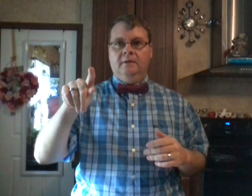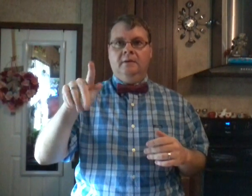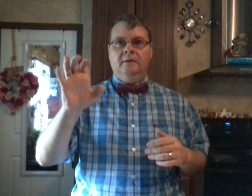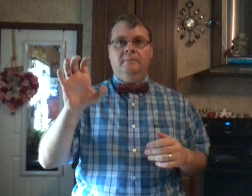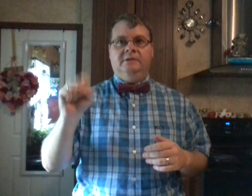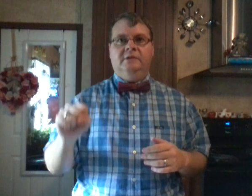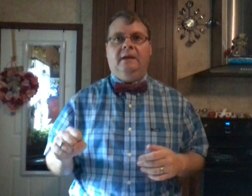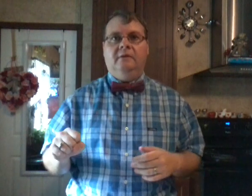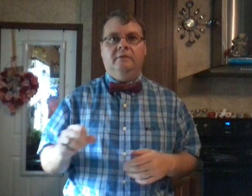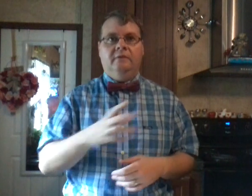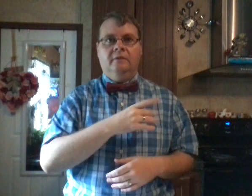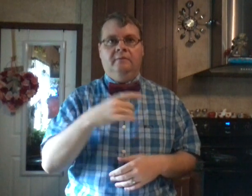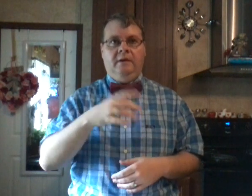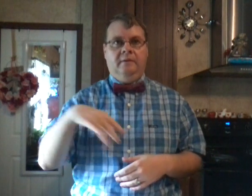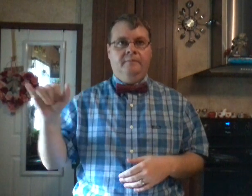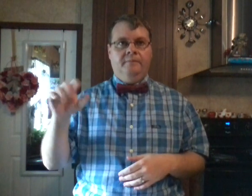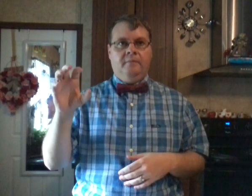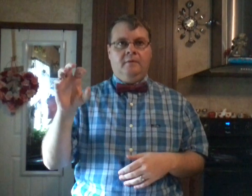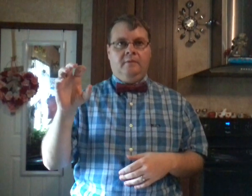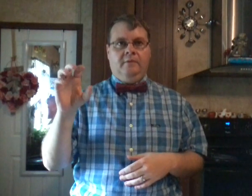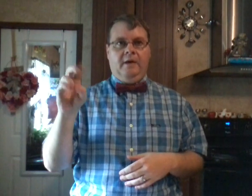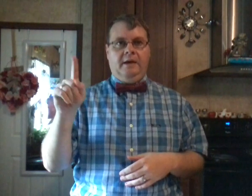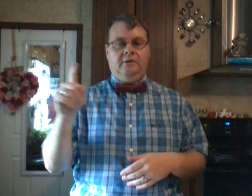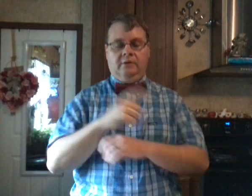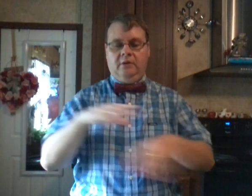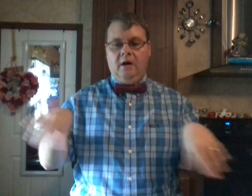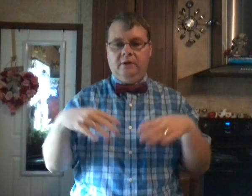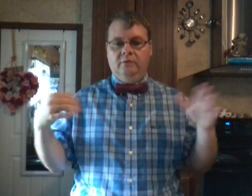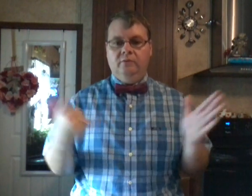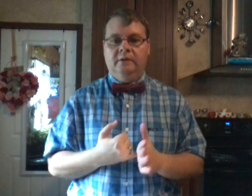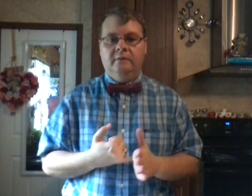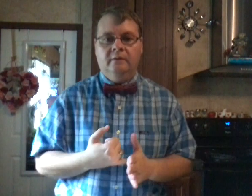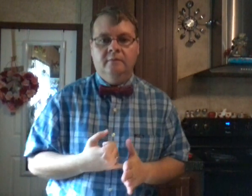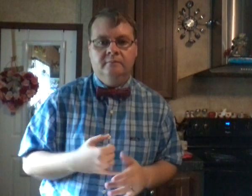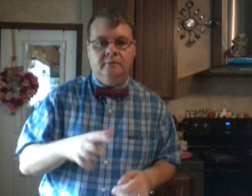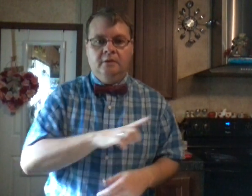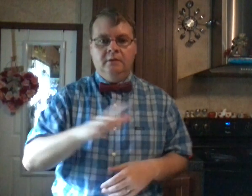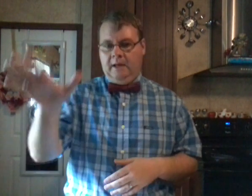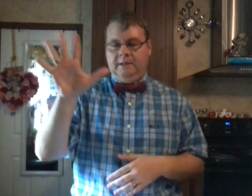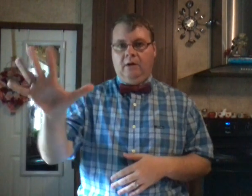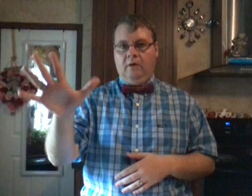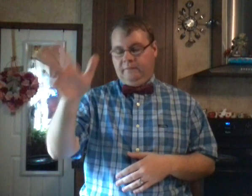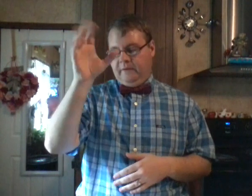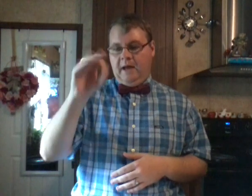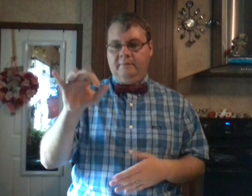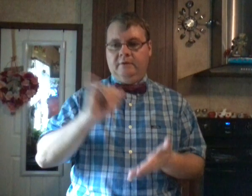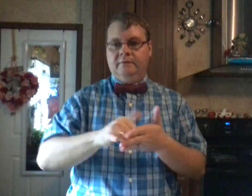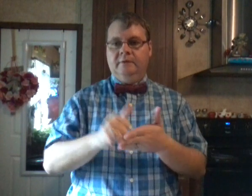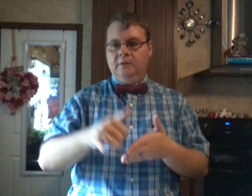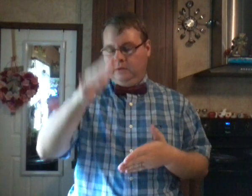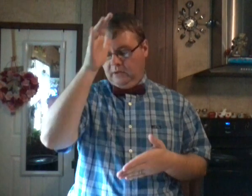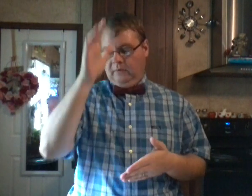mistakes and they could not do it. Like in all five of, you know,